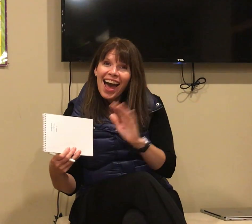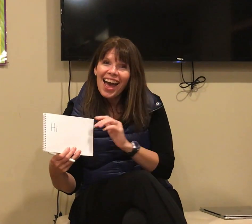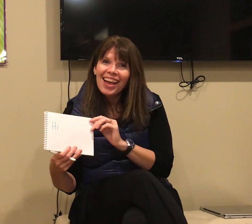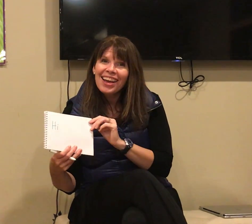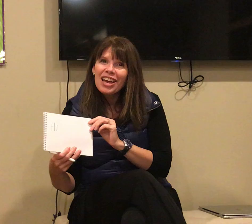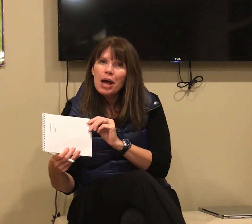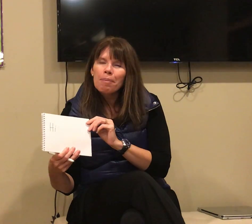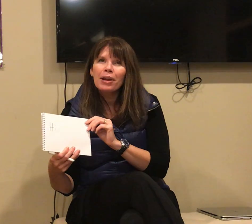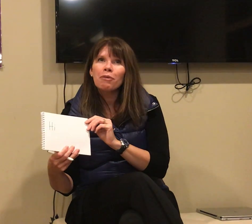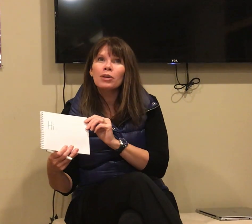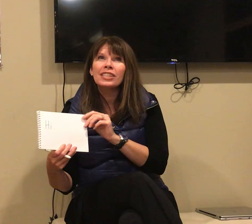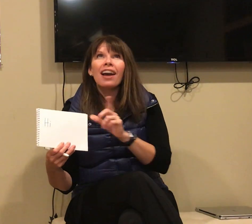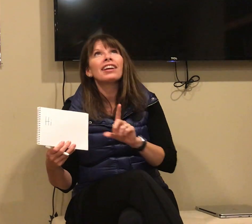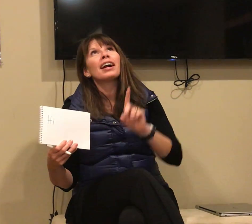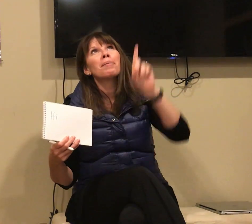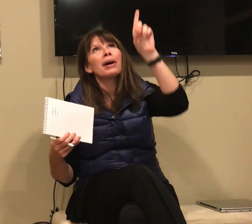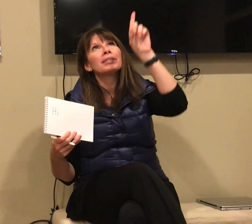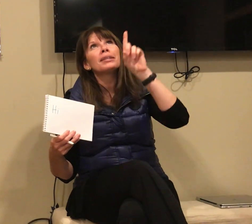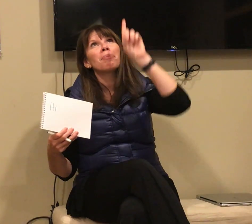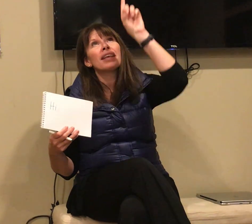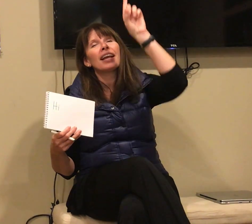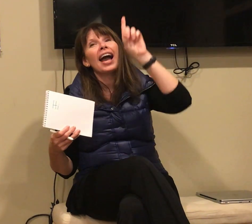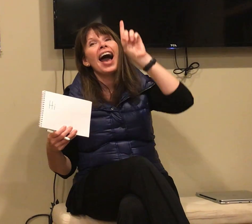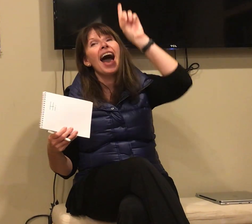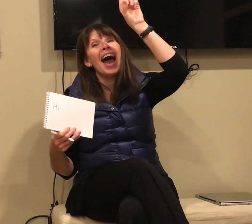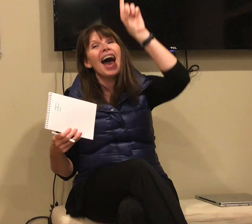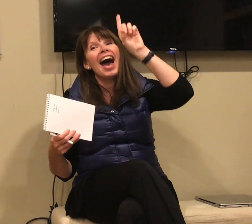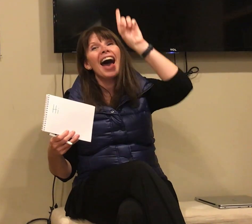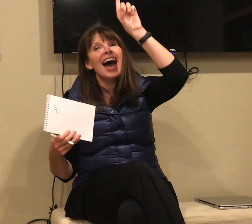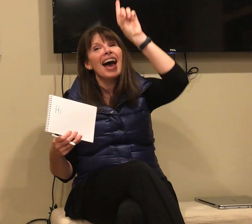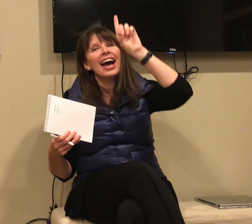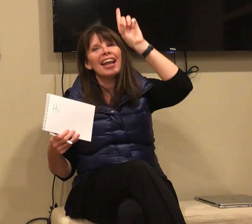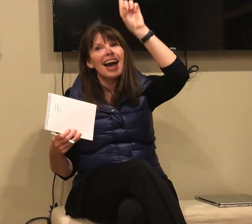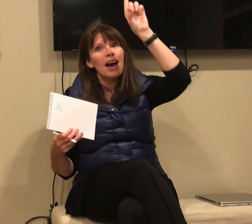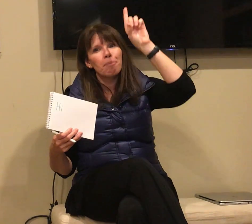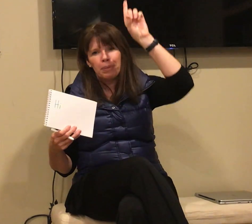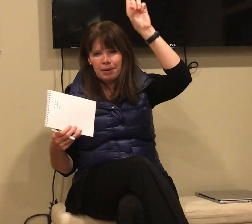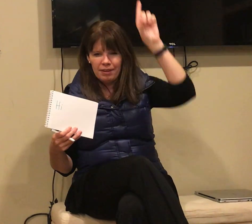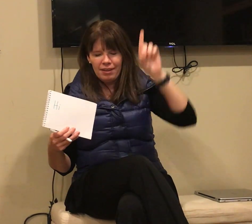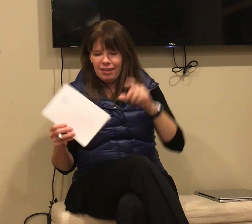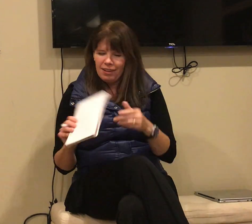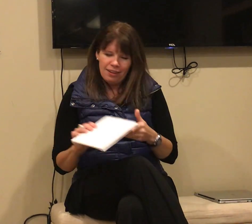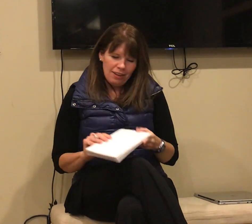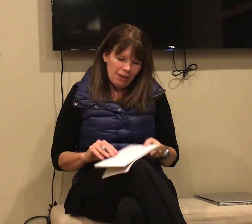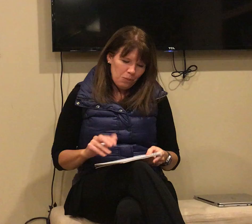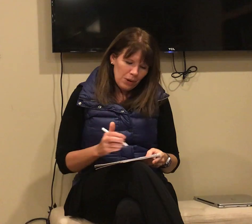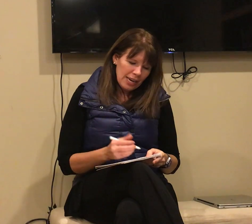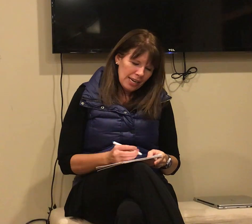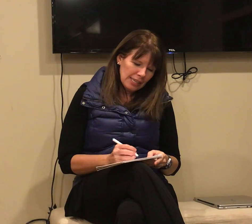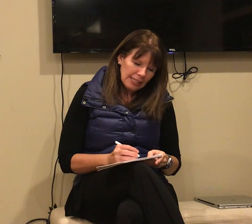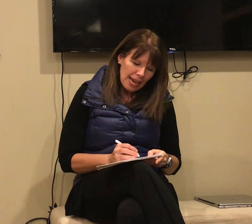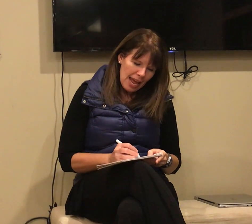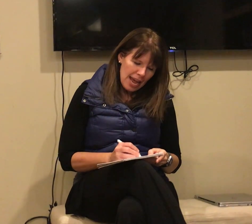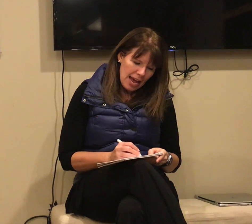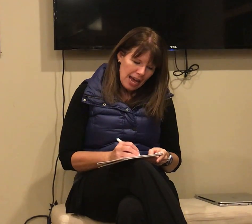hi. But if we're talking about something high up, we need to add